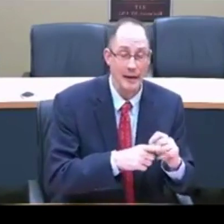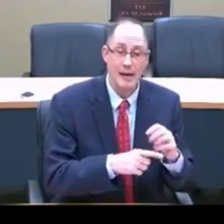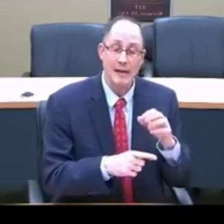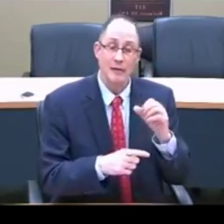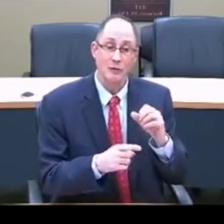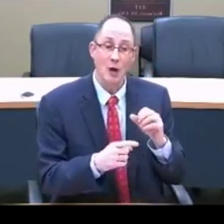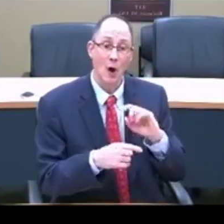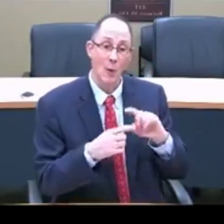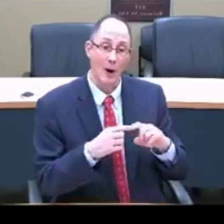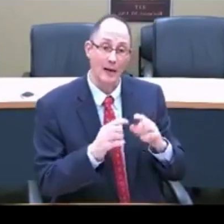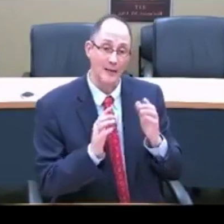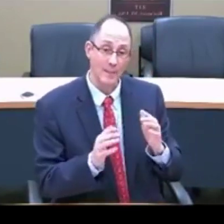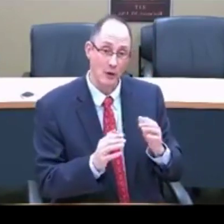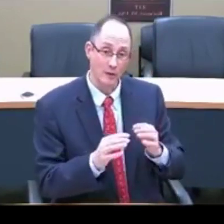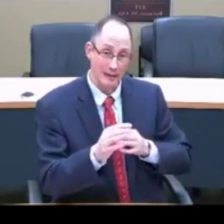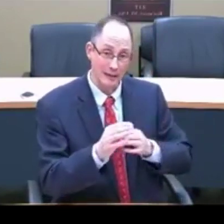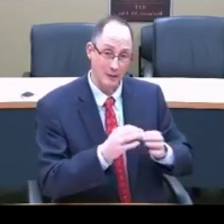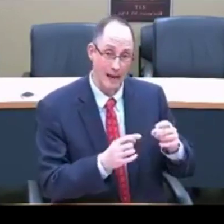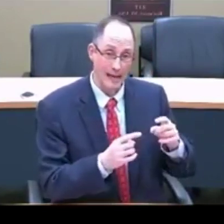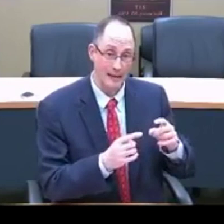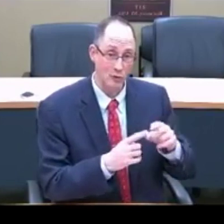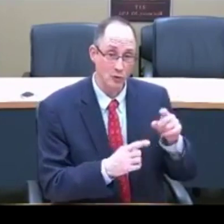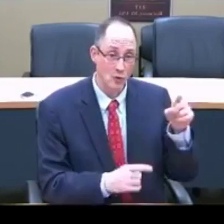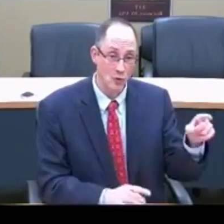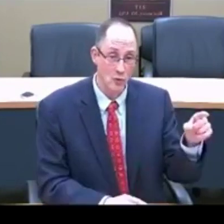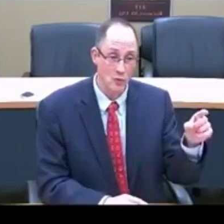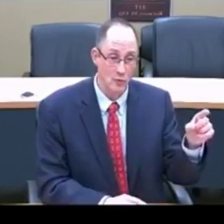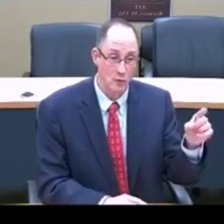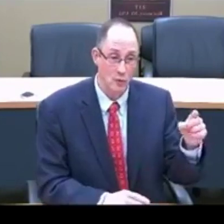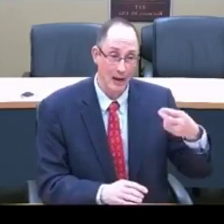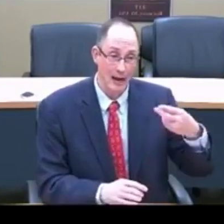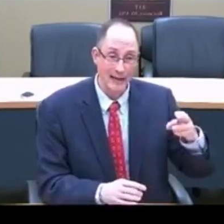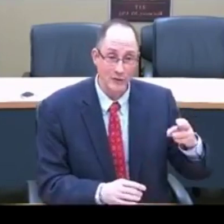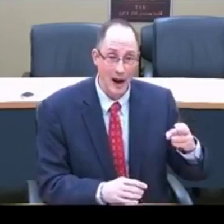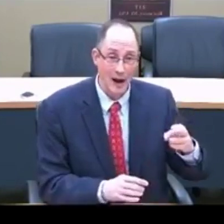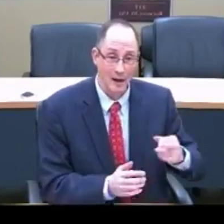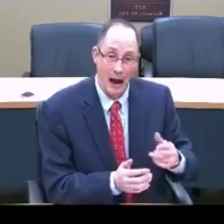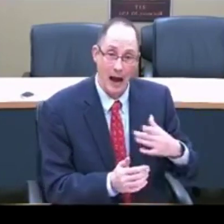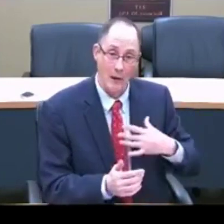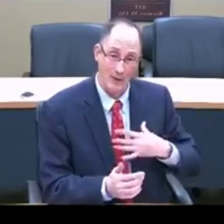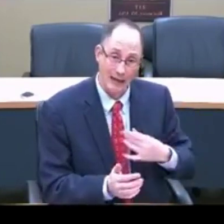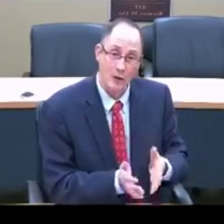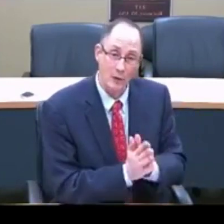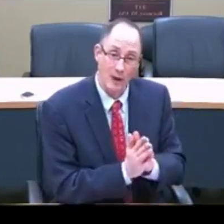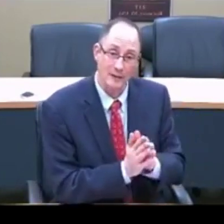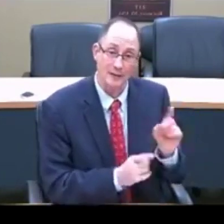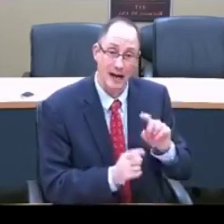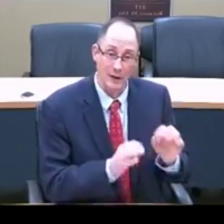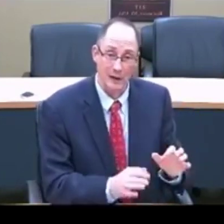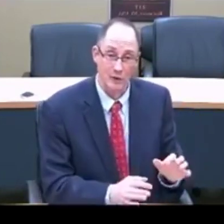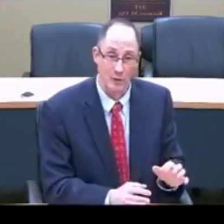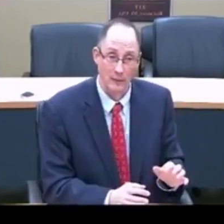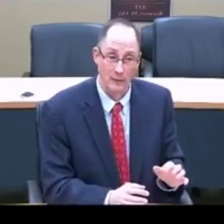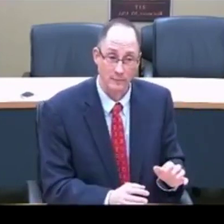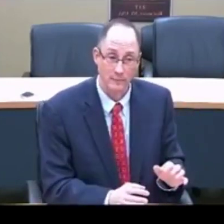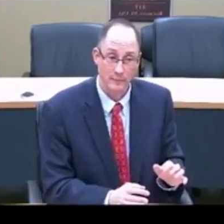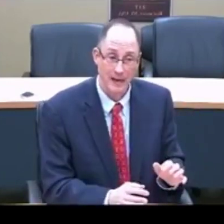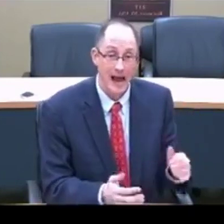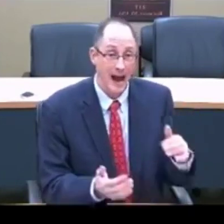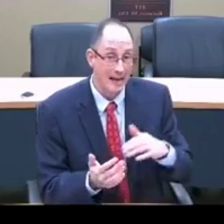So what a deaf person explains to, to the HR, I would like to request a sign language interpreter.